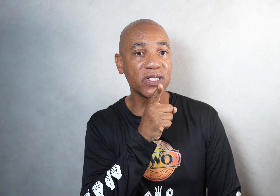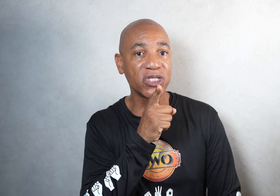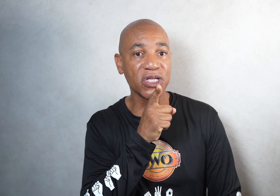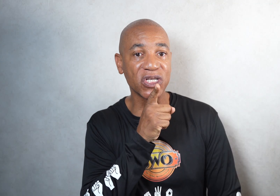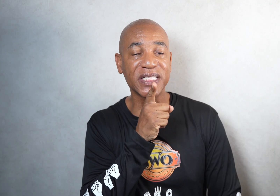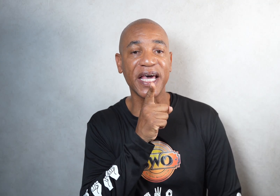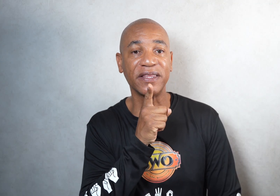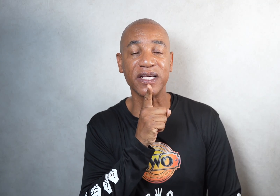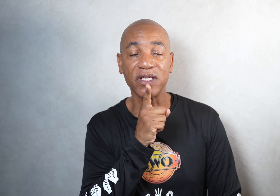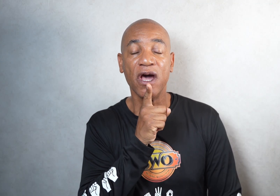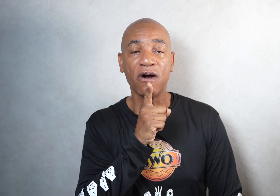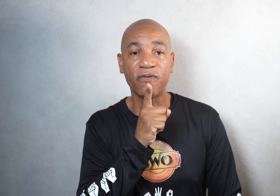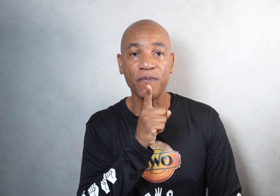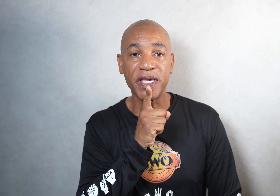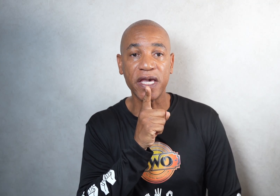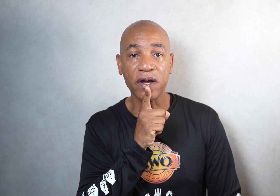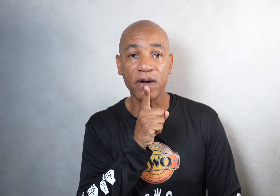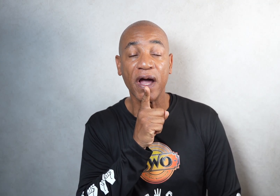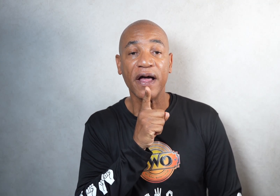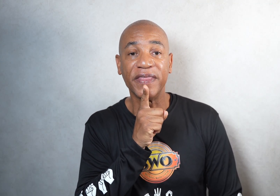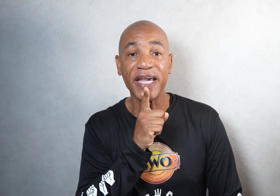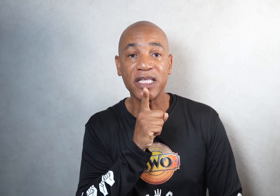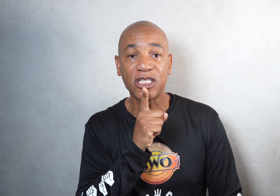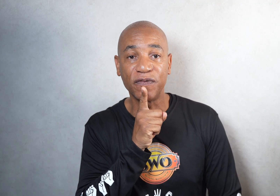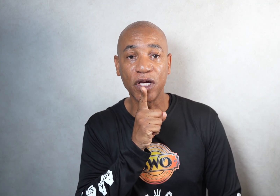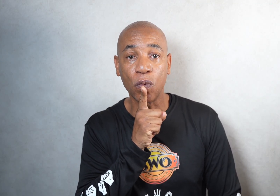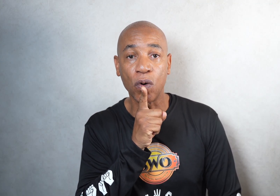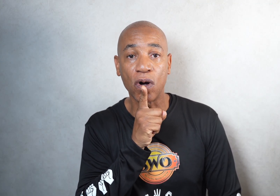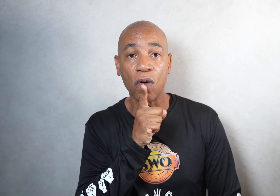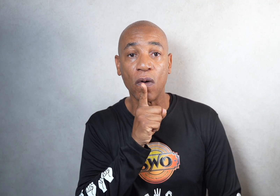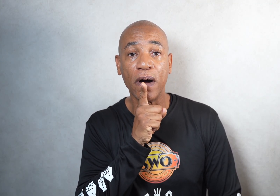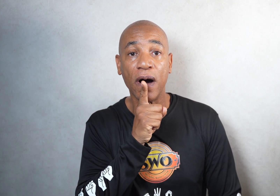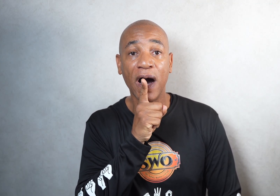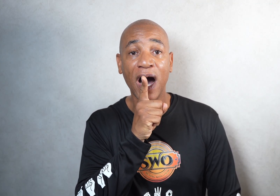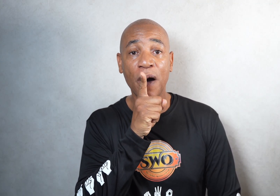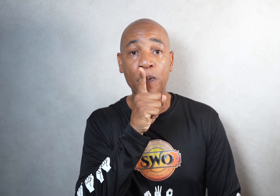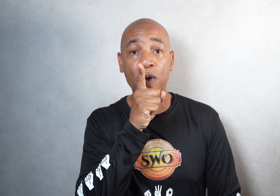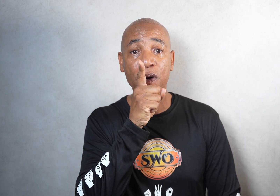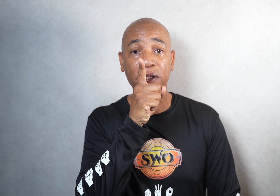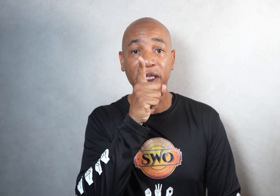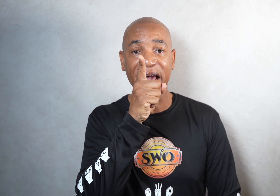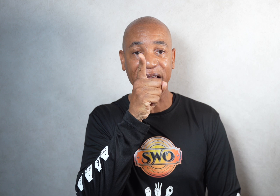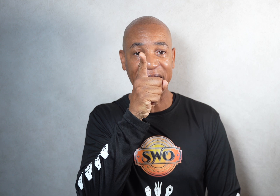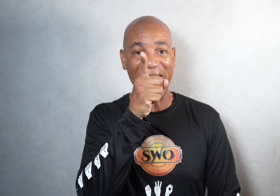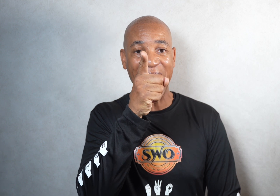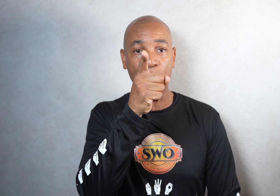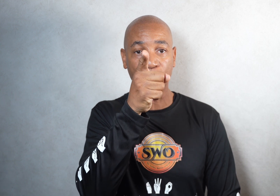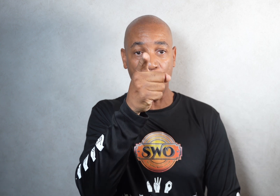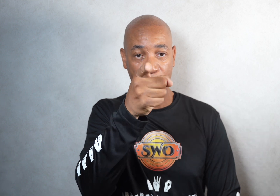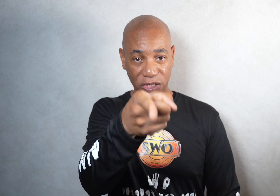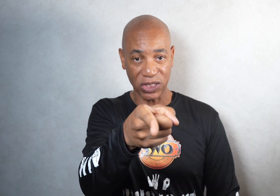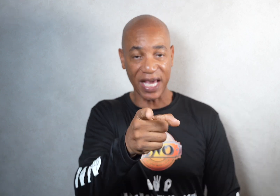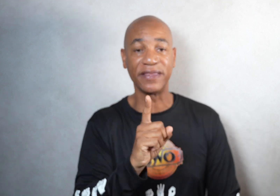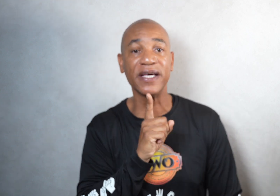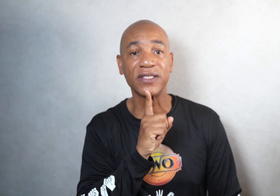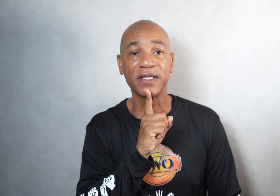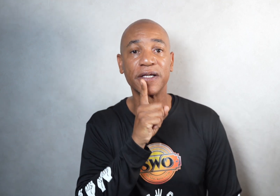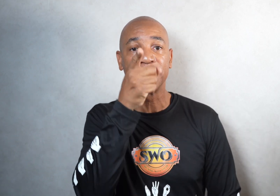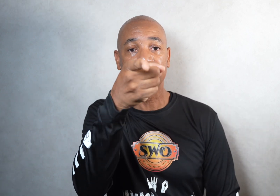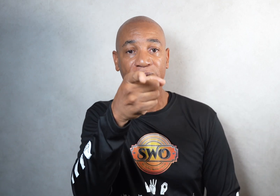chin just like this, and from here, the index finger will go upward like an outward arc, just like this.